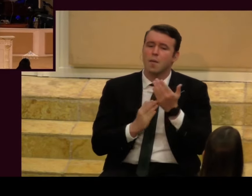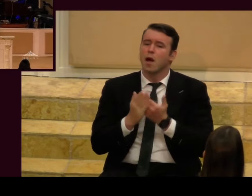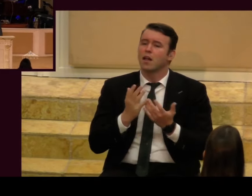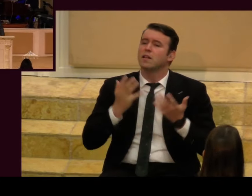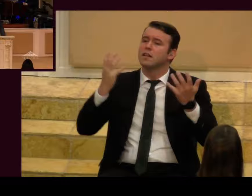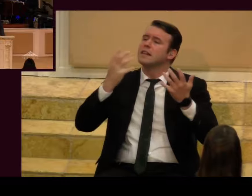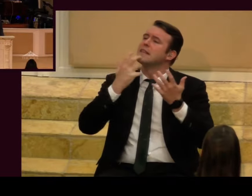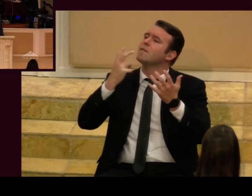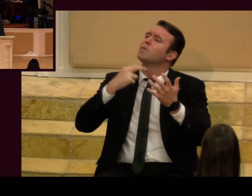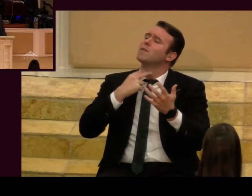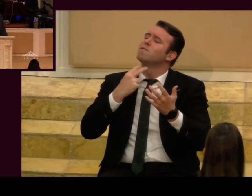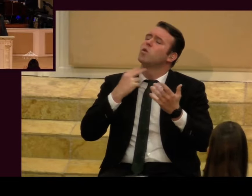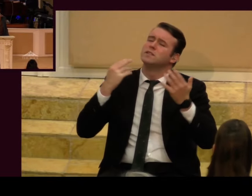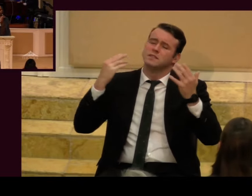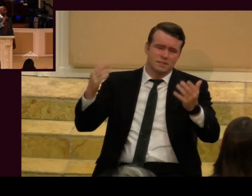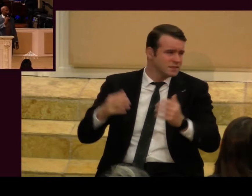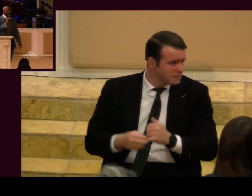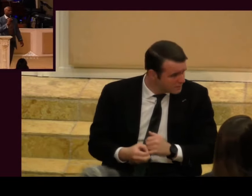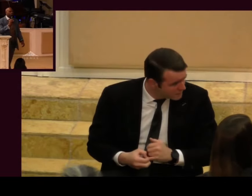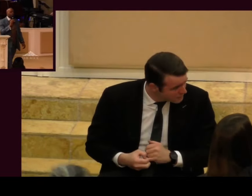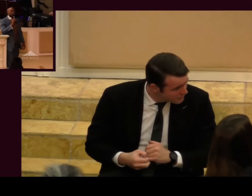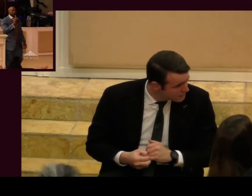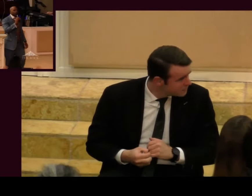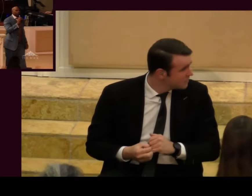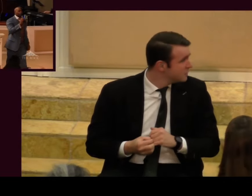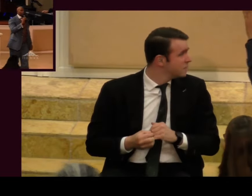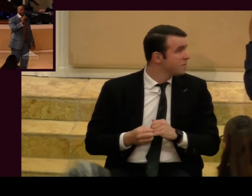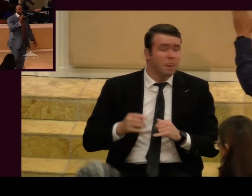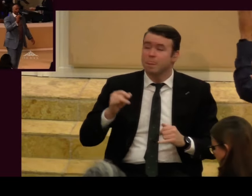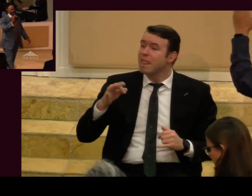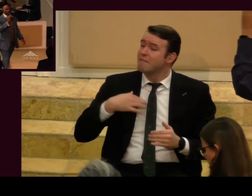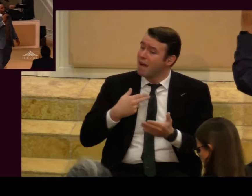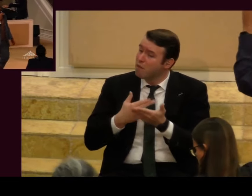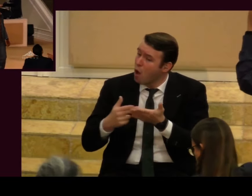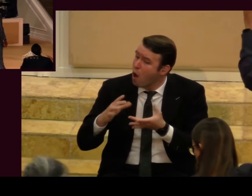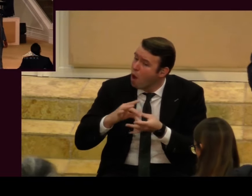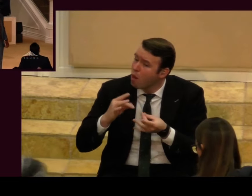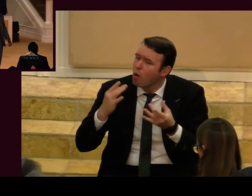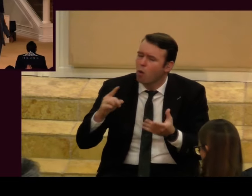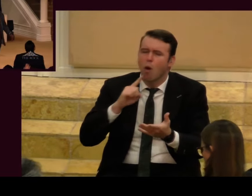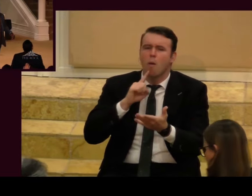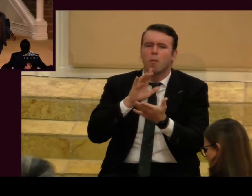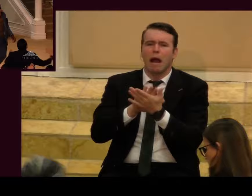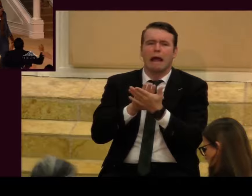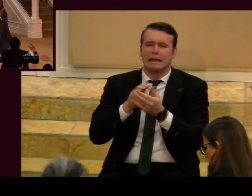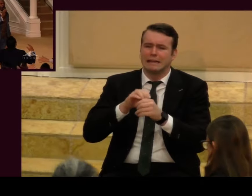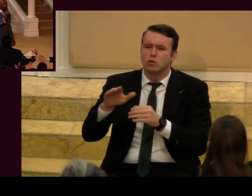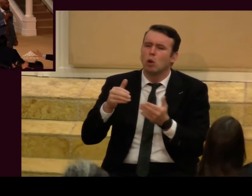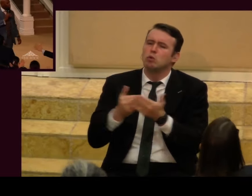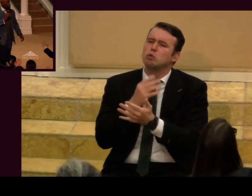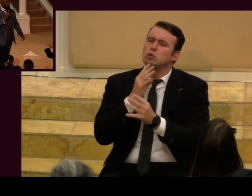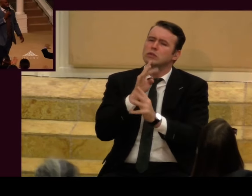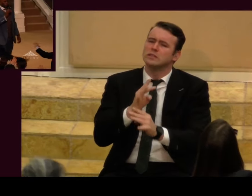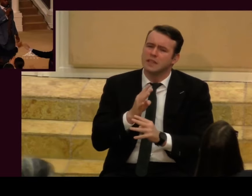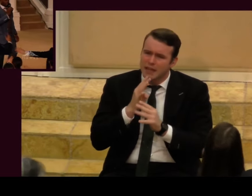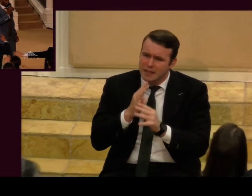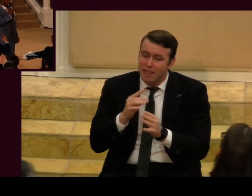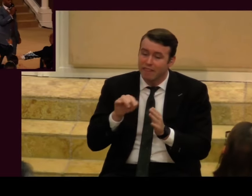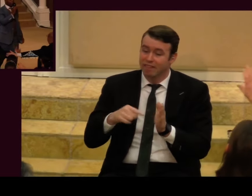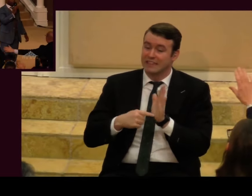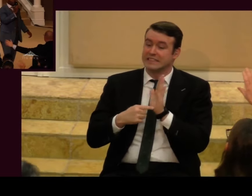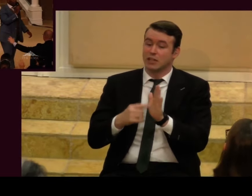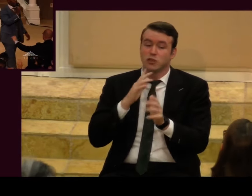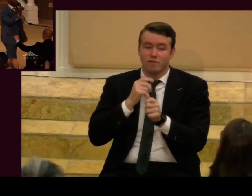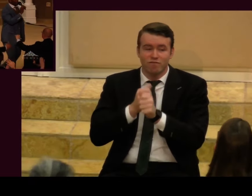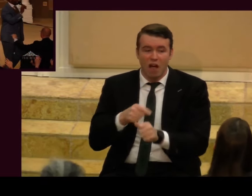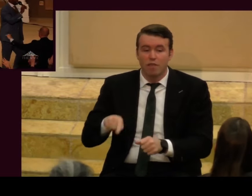Come on, lift up your voice. If you've got the Holy Ghost, why don't you pray in that new tongue? These